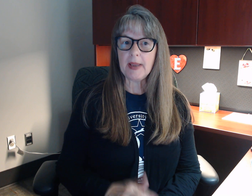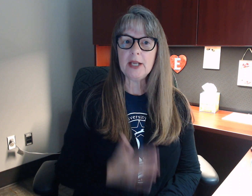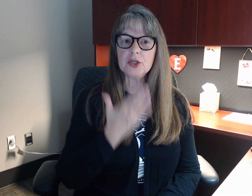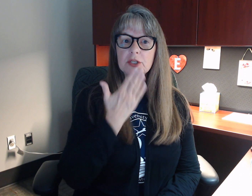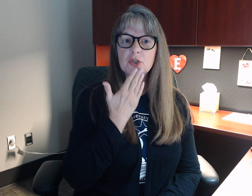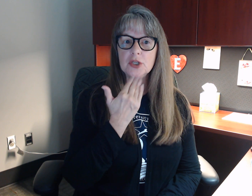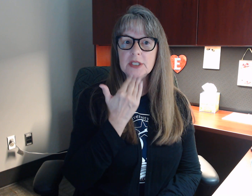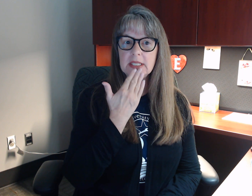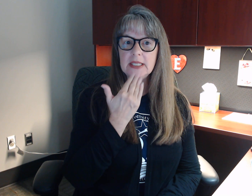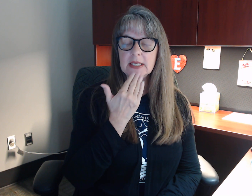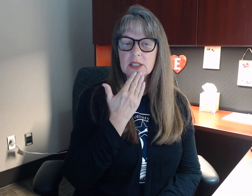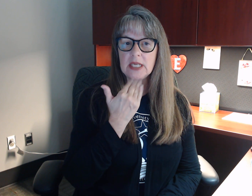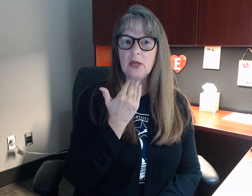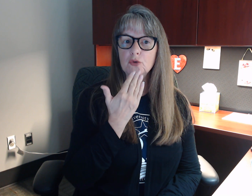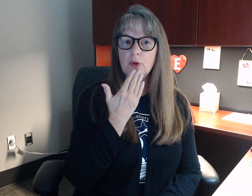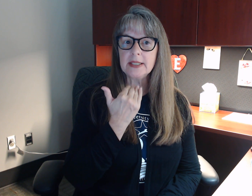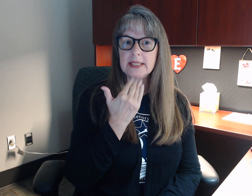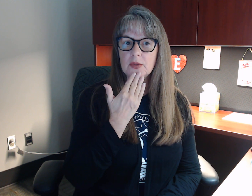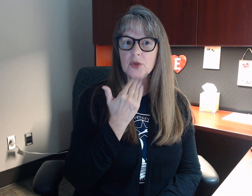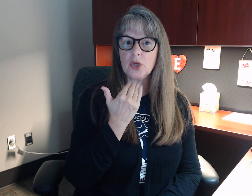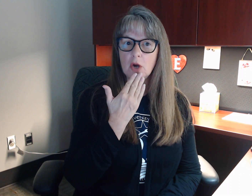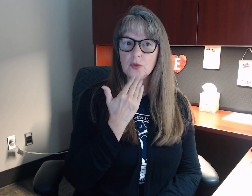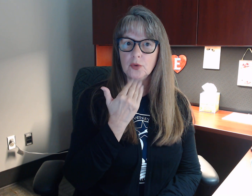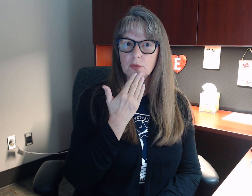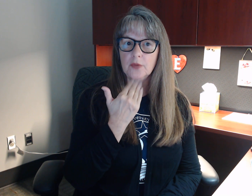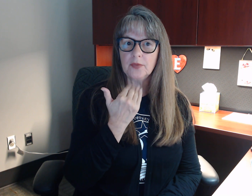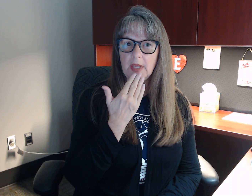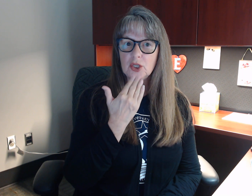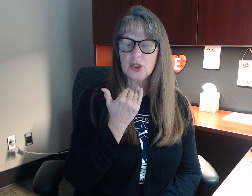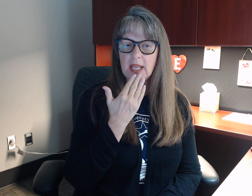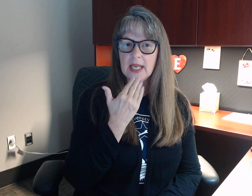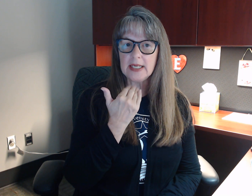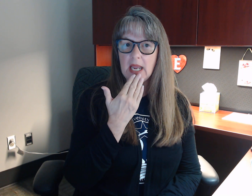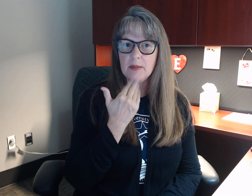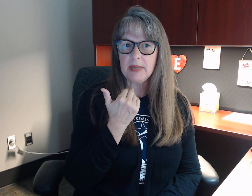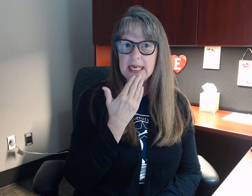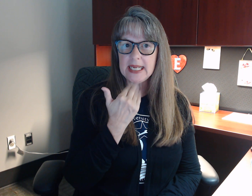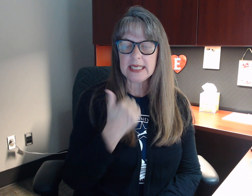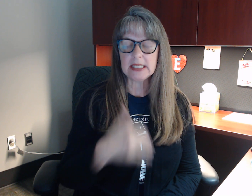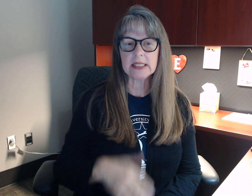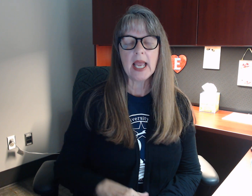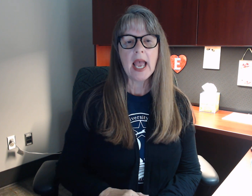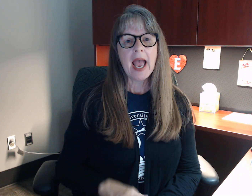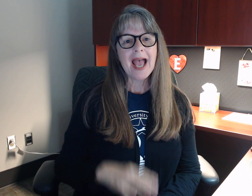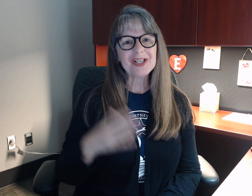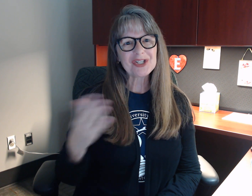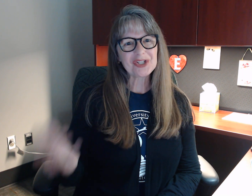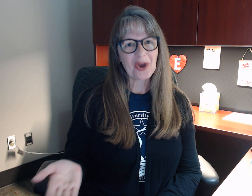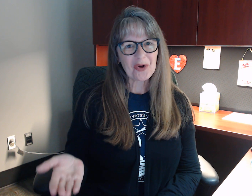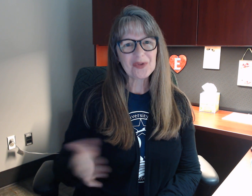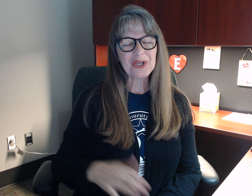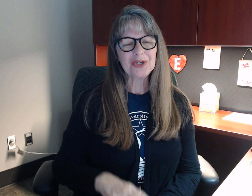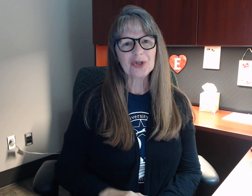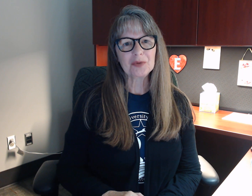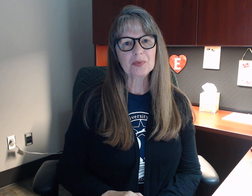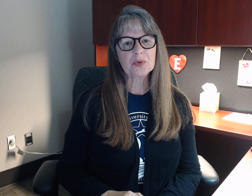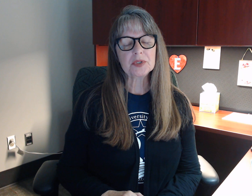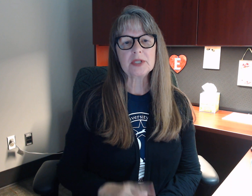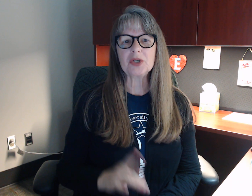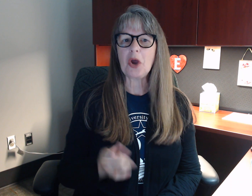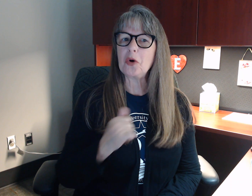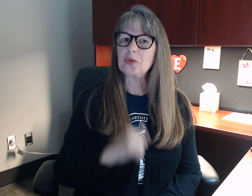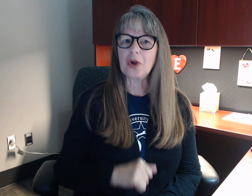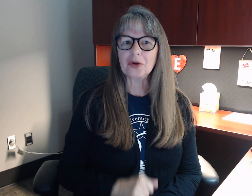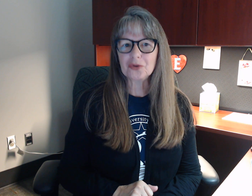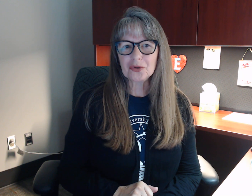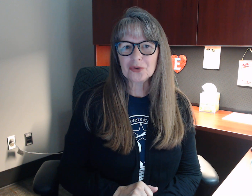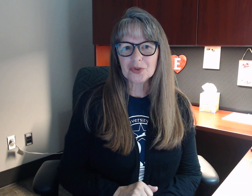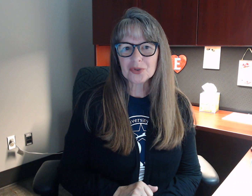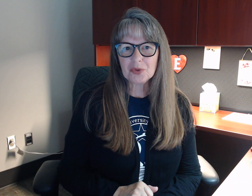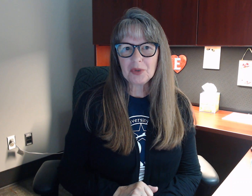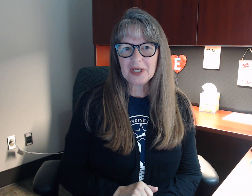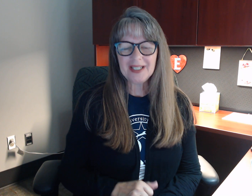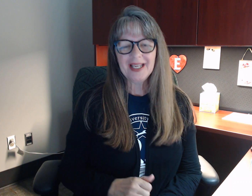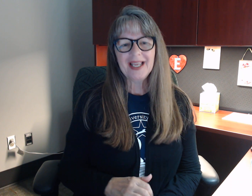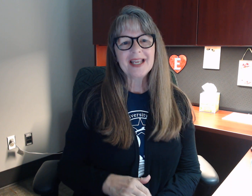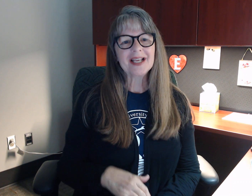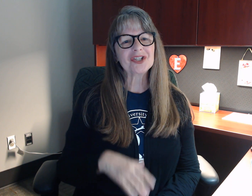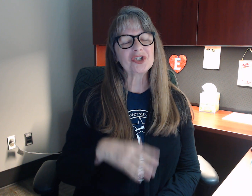patient just did this, trying to tell the doctor that they had diabetes. And so the interpreter says, "Oh, doctor, you're so sweet," because she was